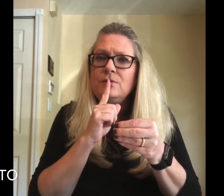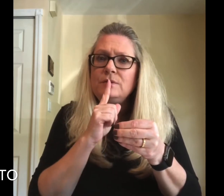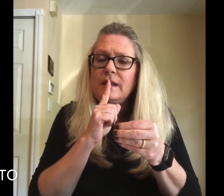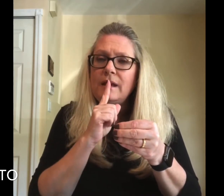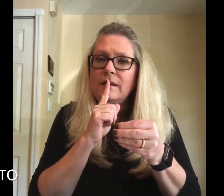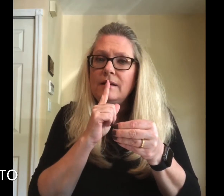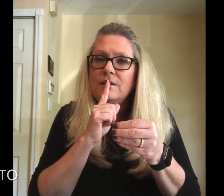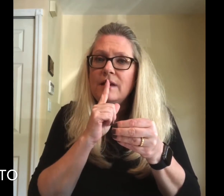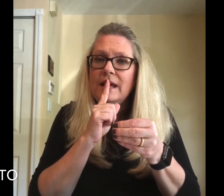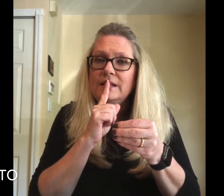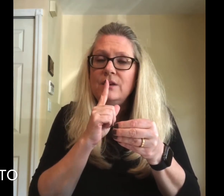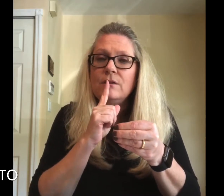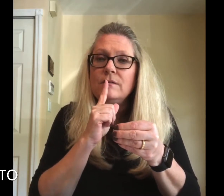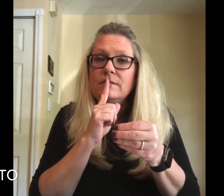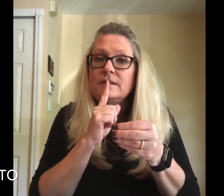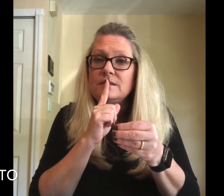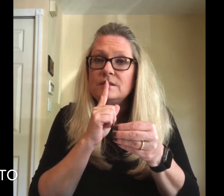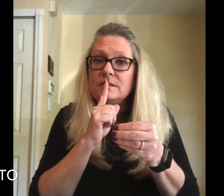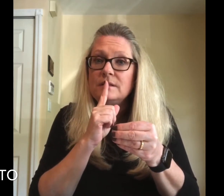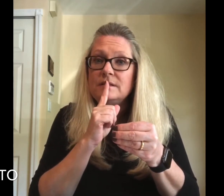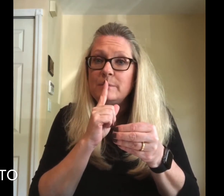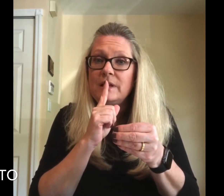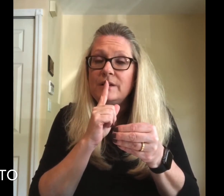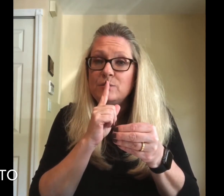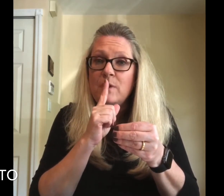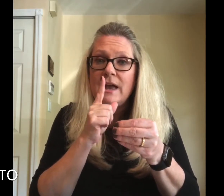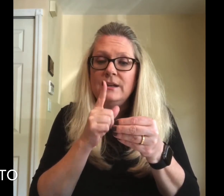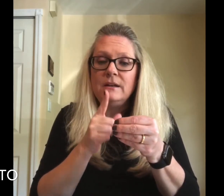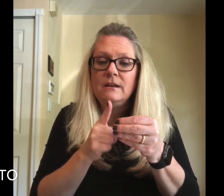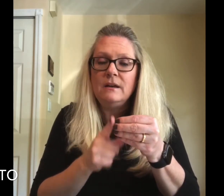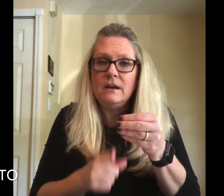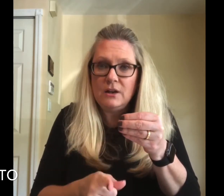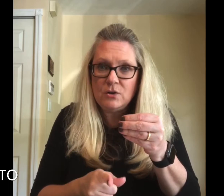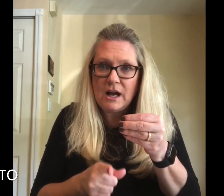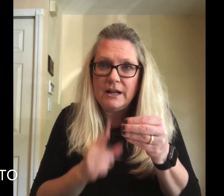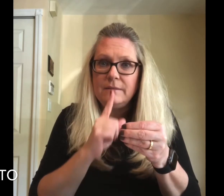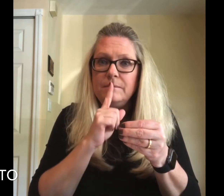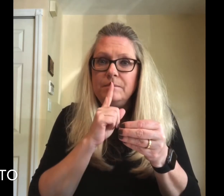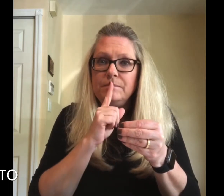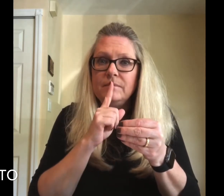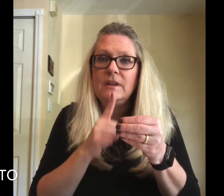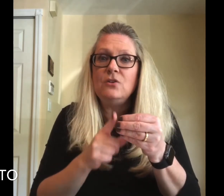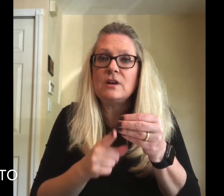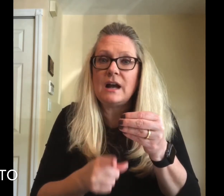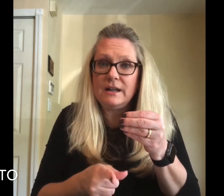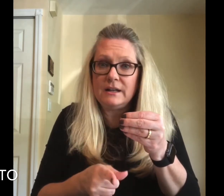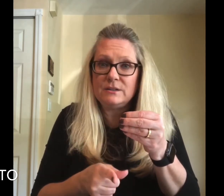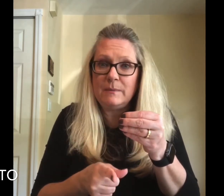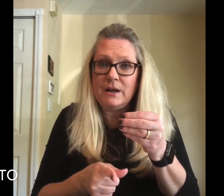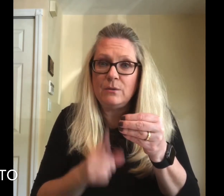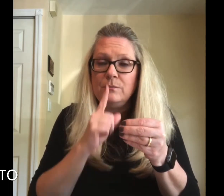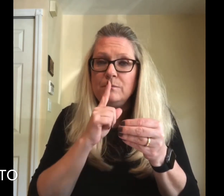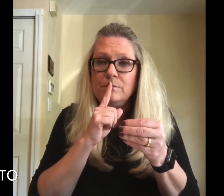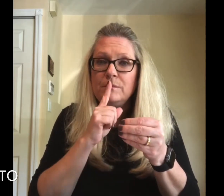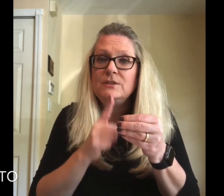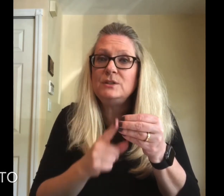take your hand here, this is to symbolize red, and you cut it like you're cutting a tomato.